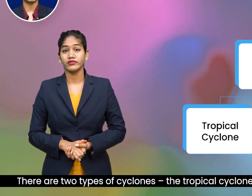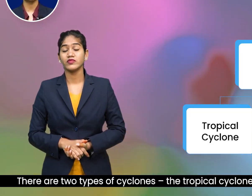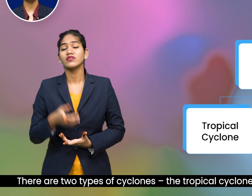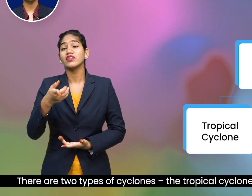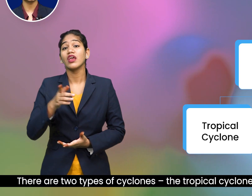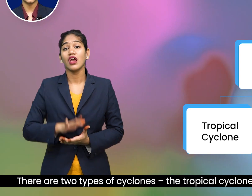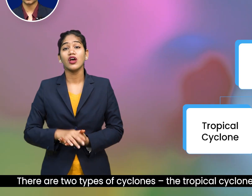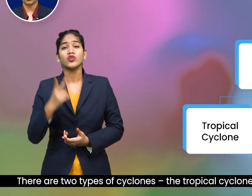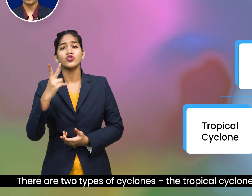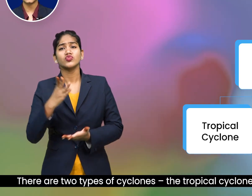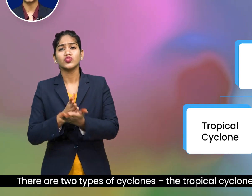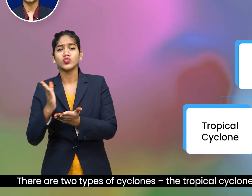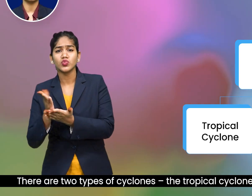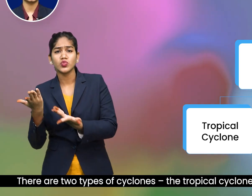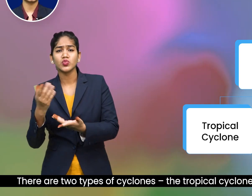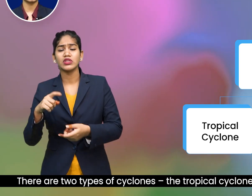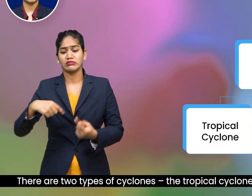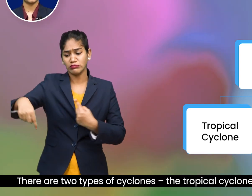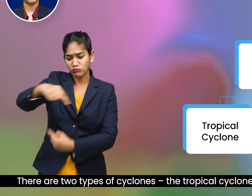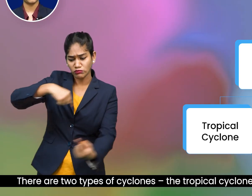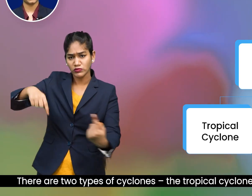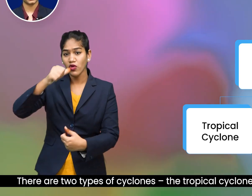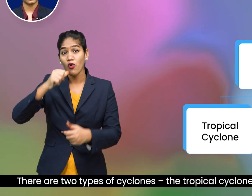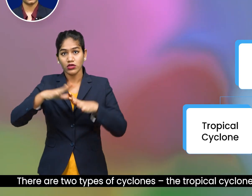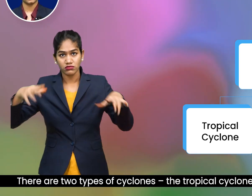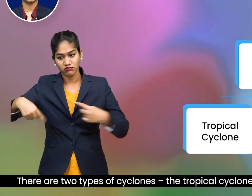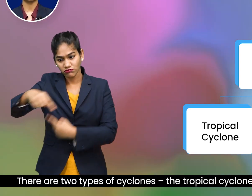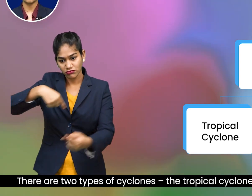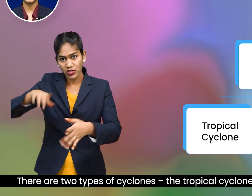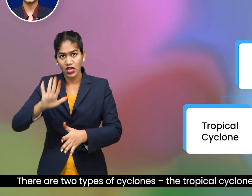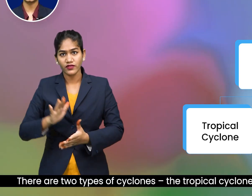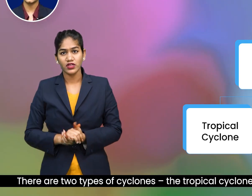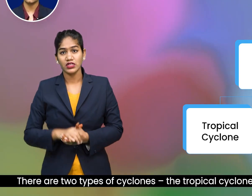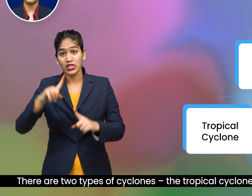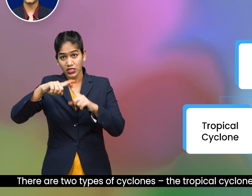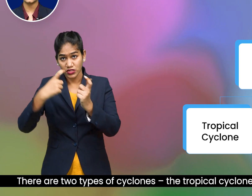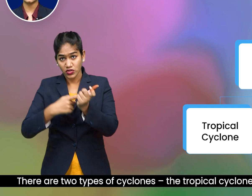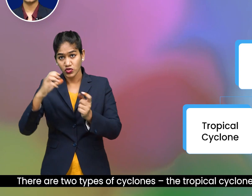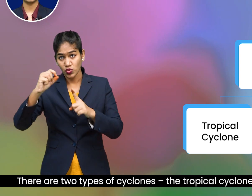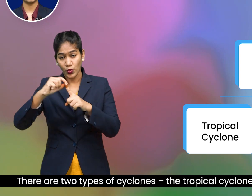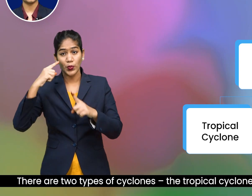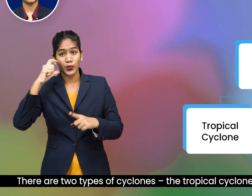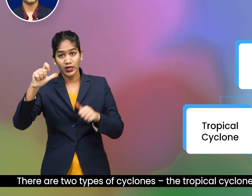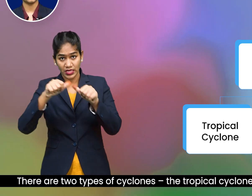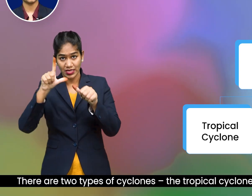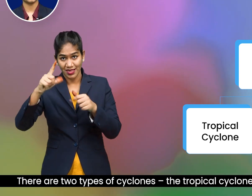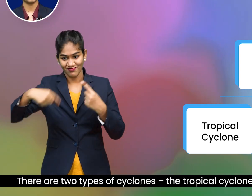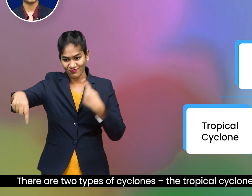There are two types of cyclones: the tropical cyclones